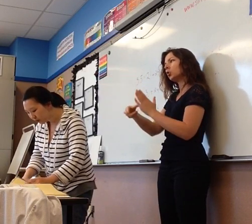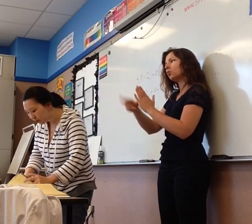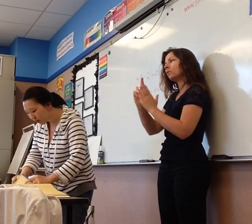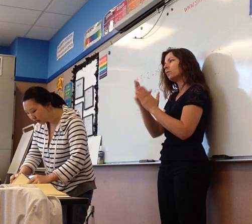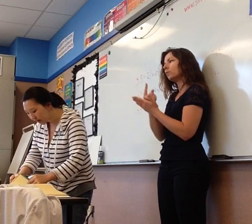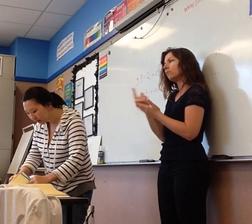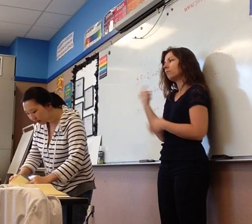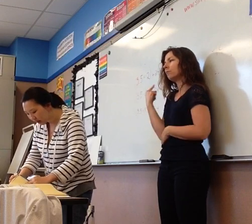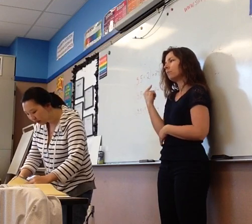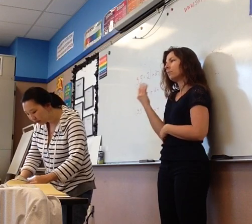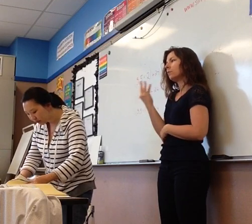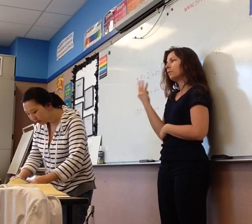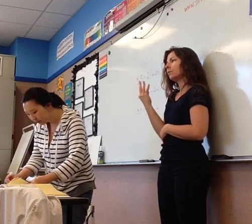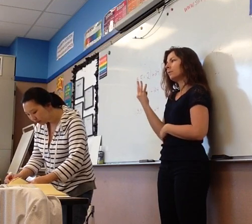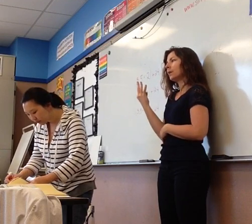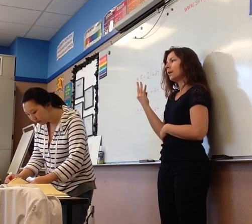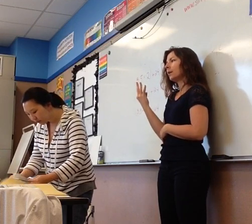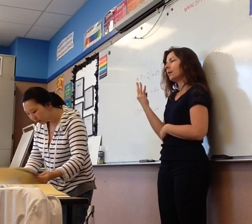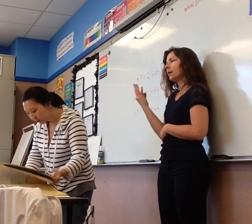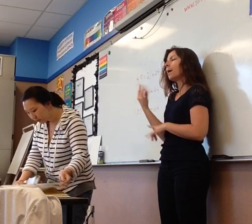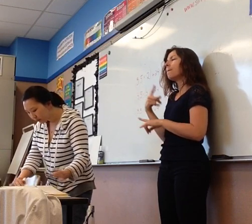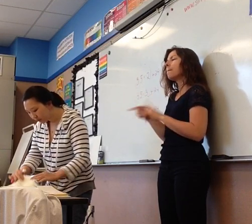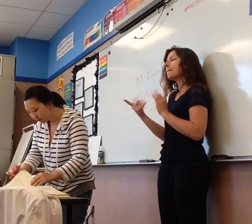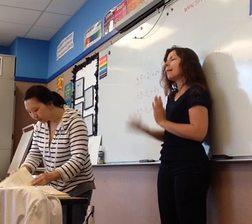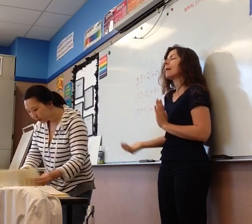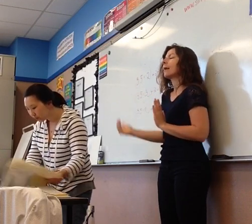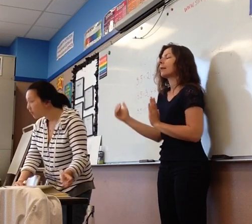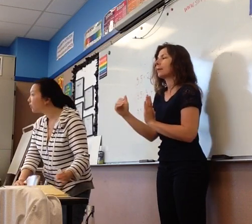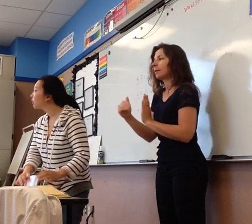just want to review one last time.